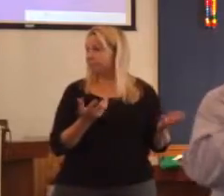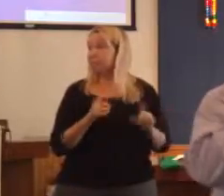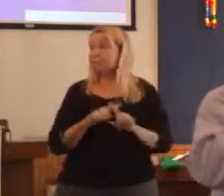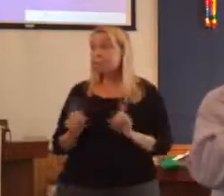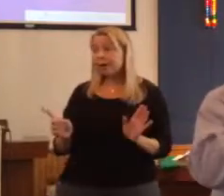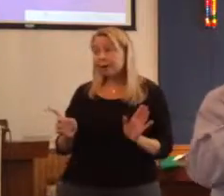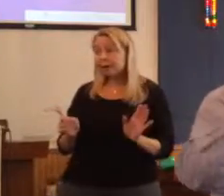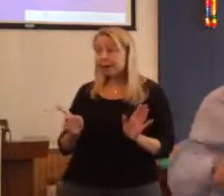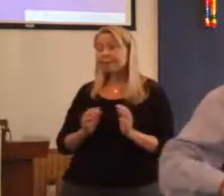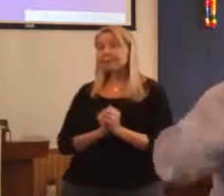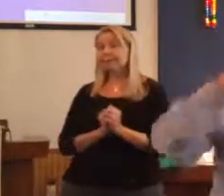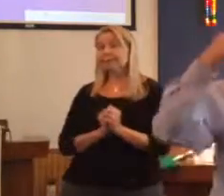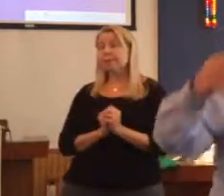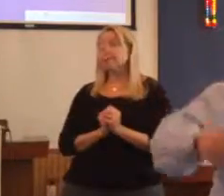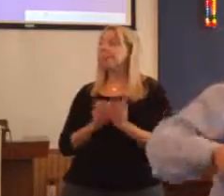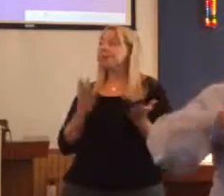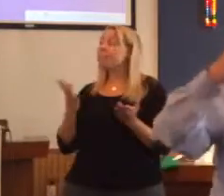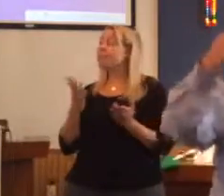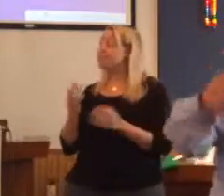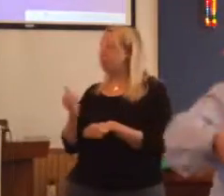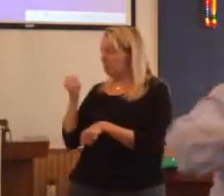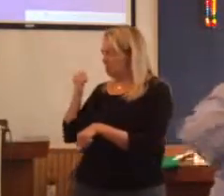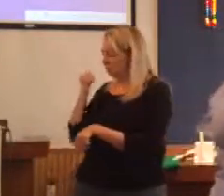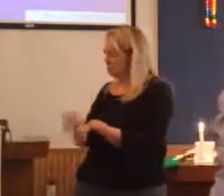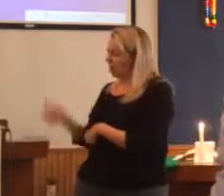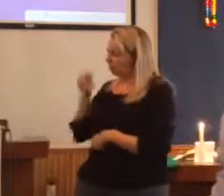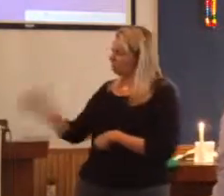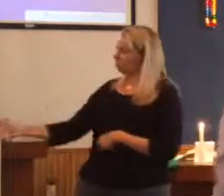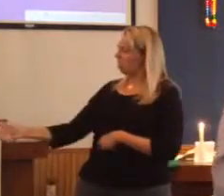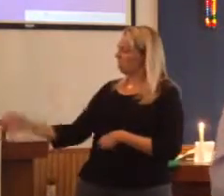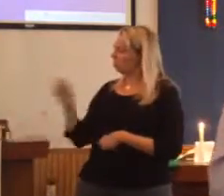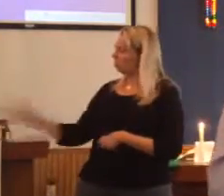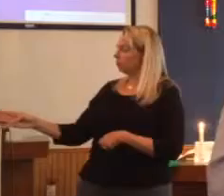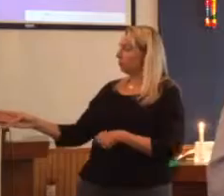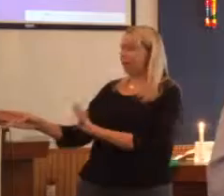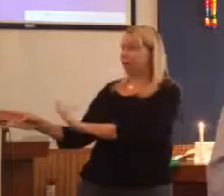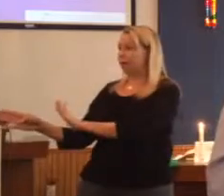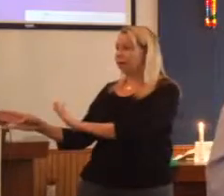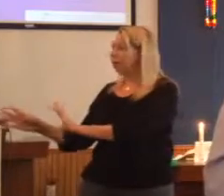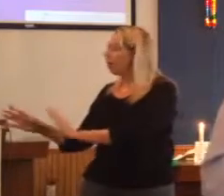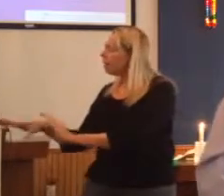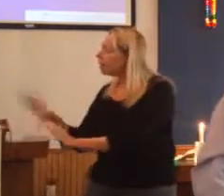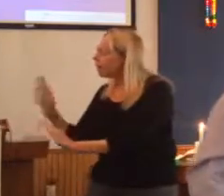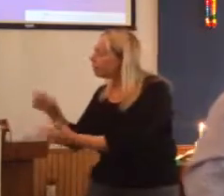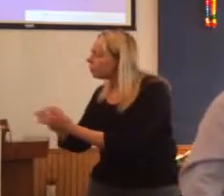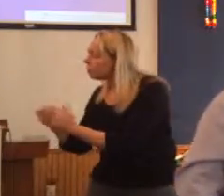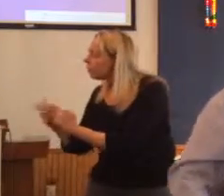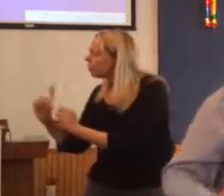But maybe we can help people find a way out of their problems.